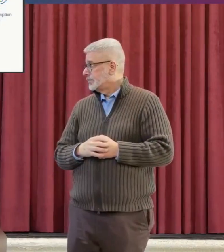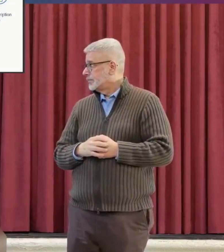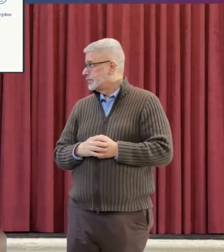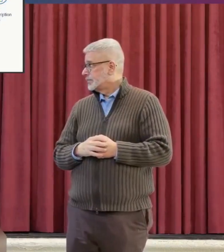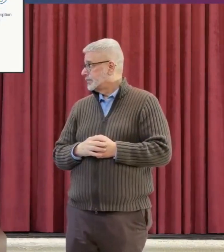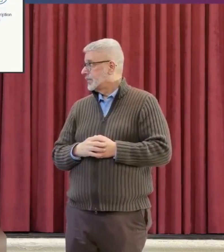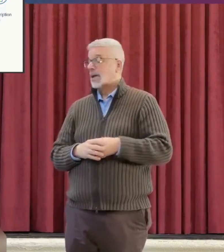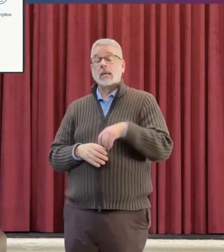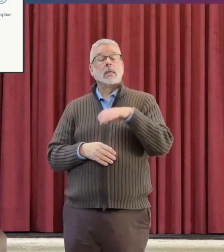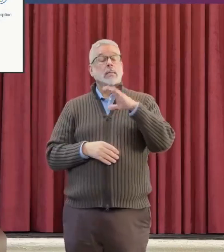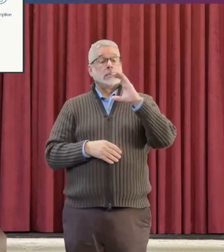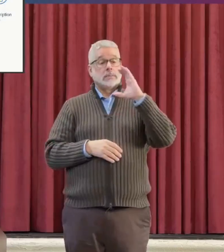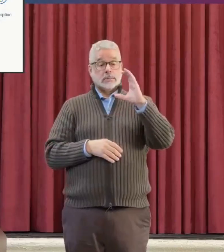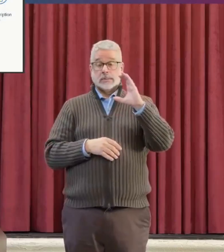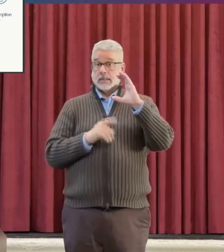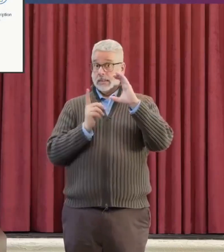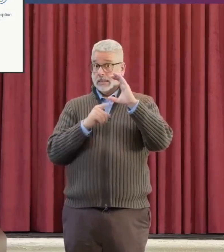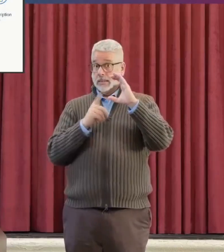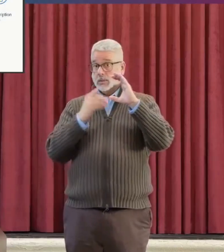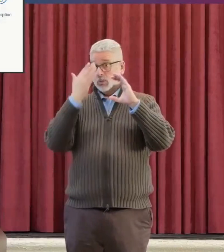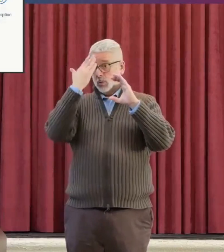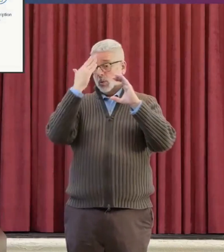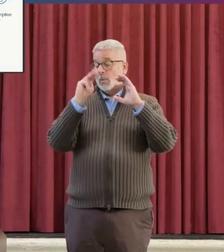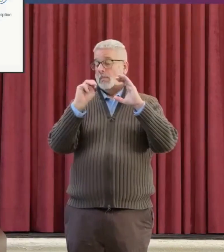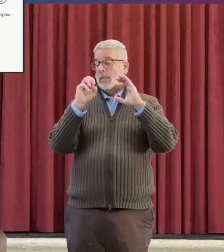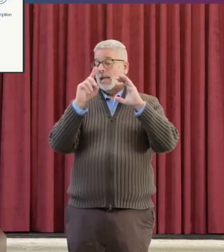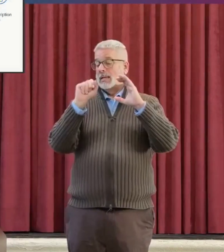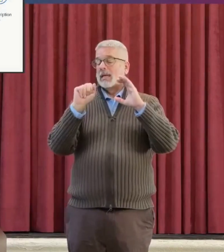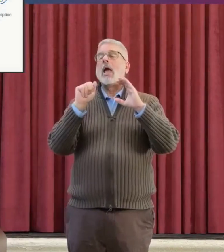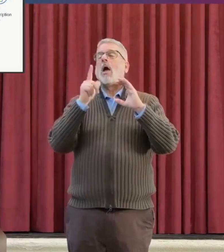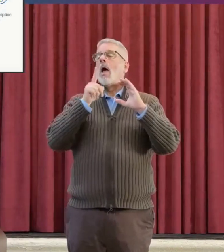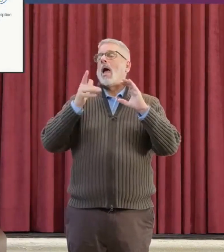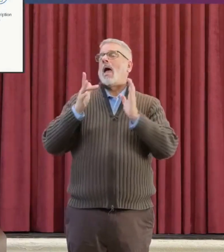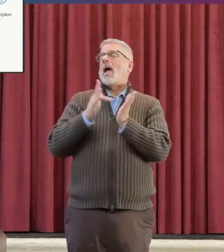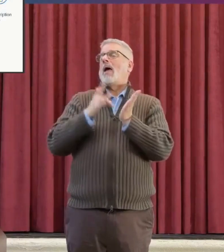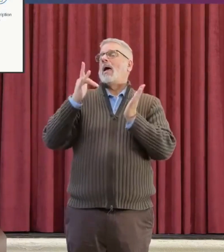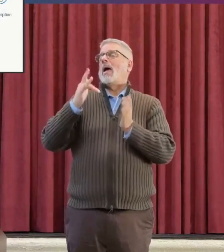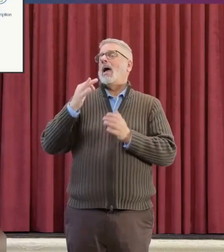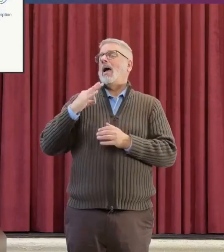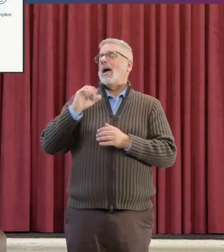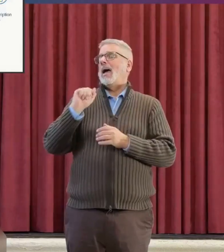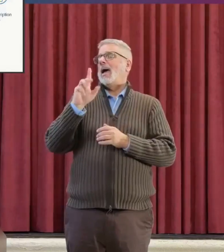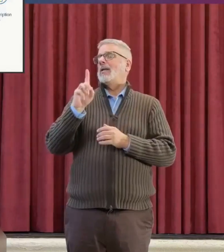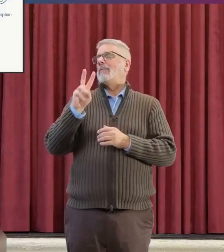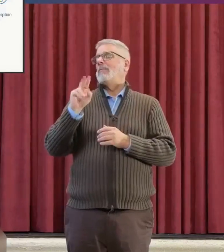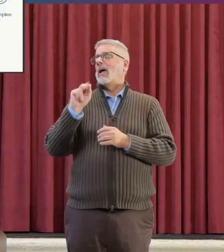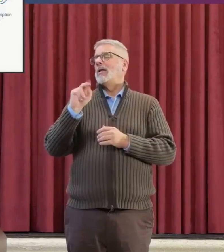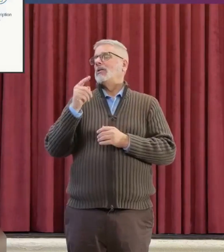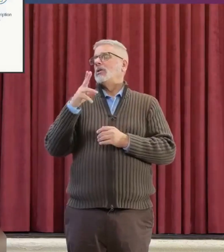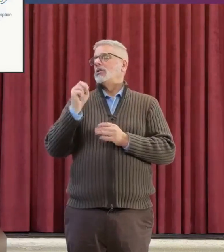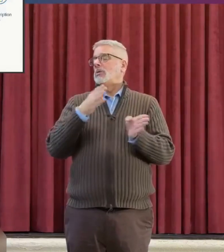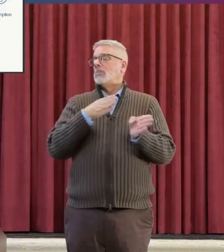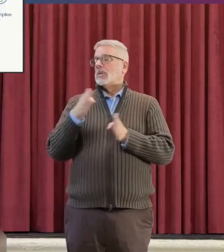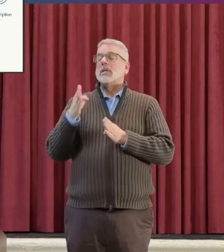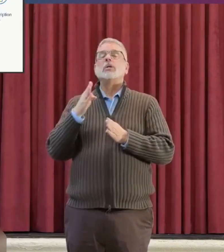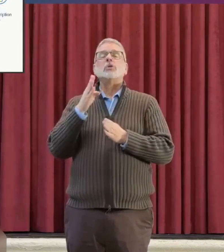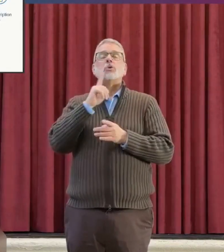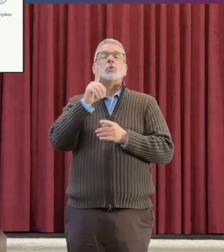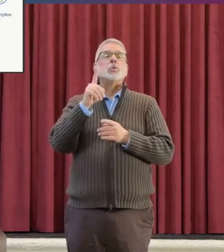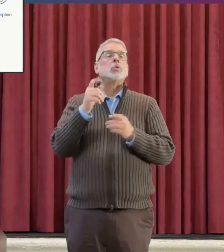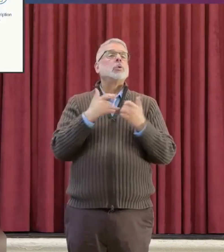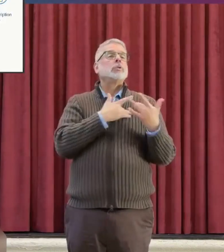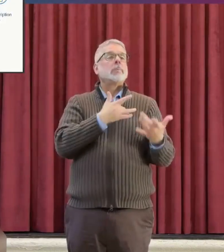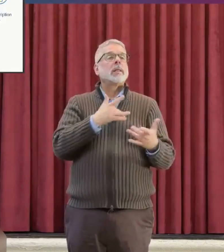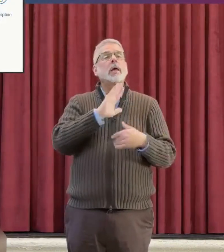And C is also known as Medicare Advantage Plan, and it's usually bundles